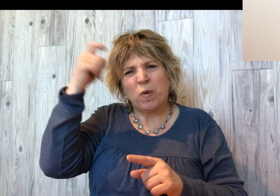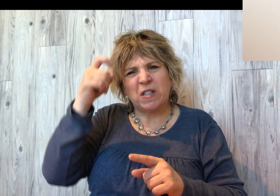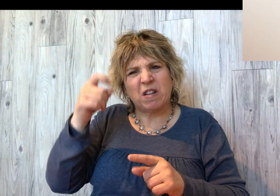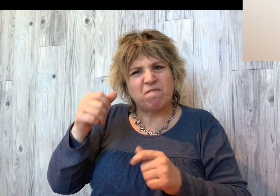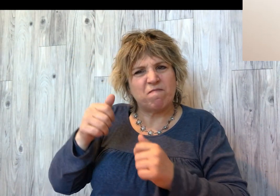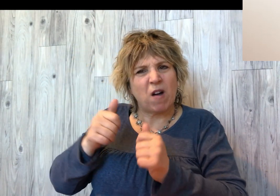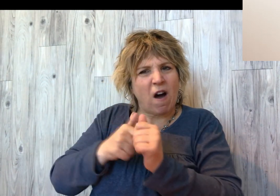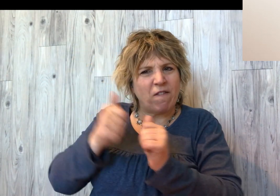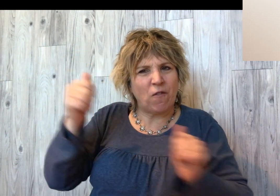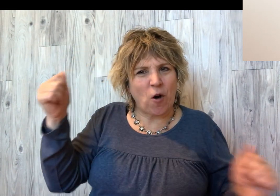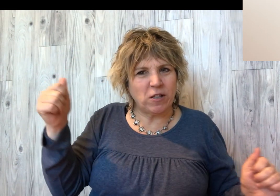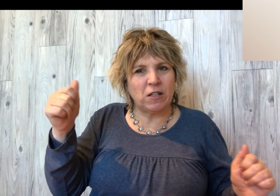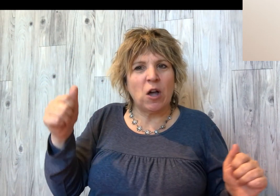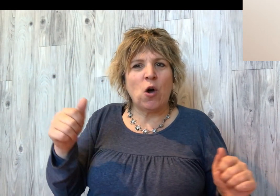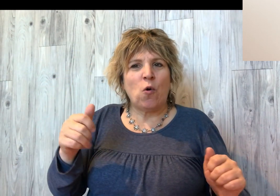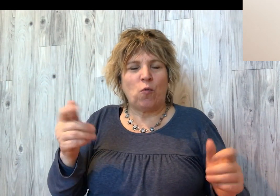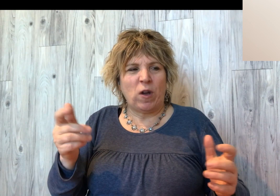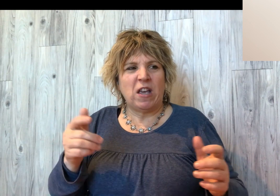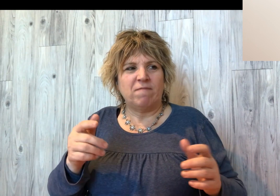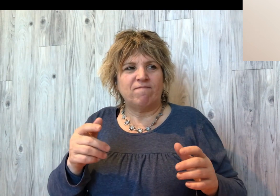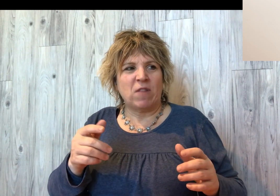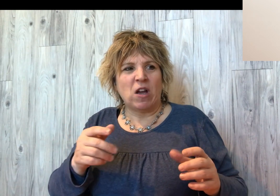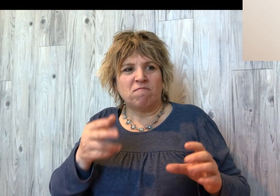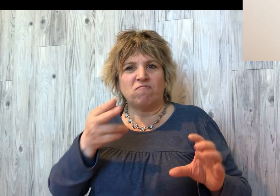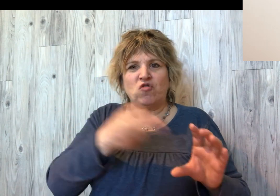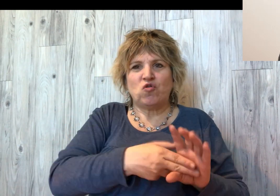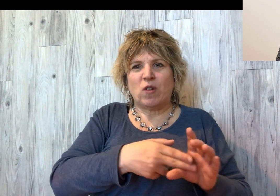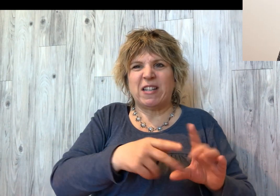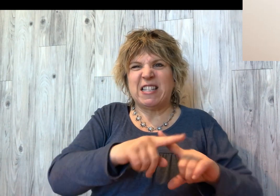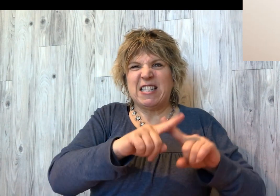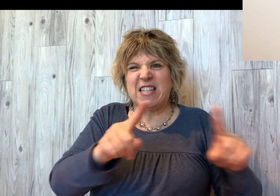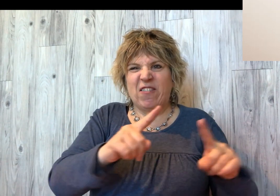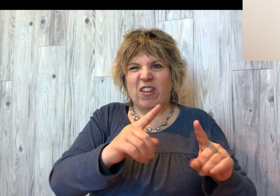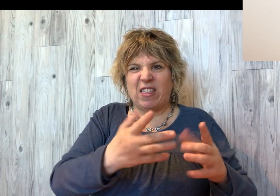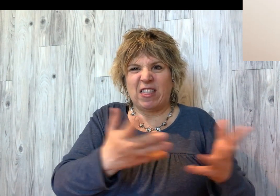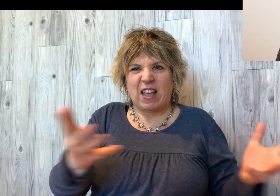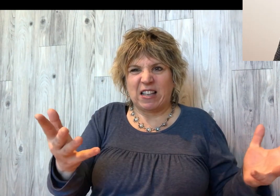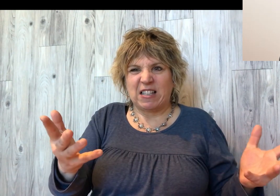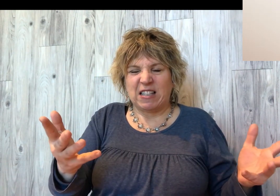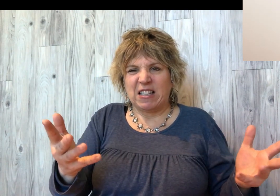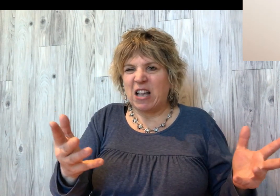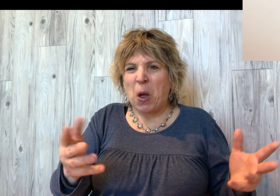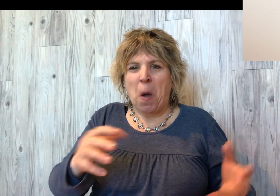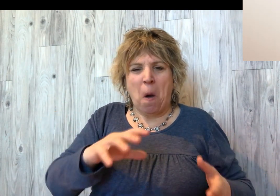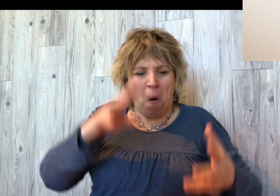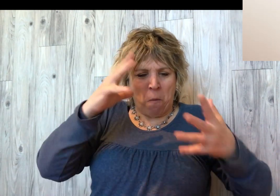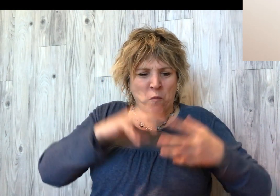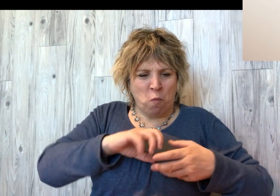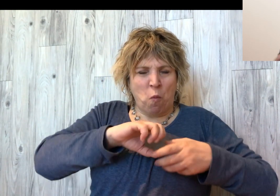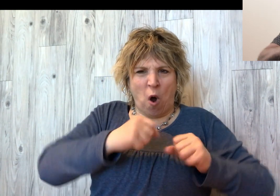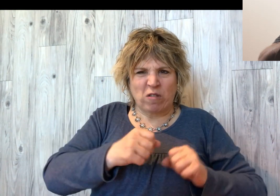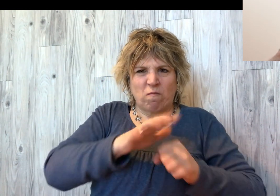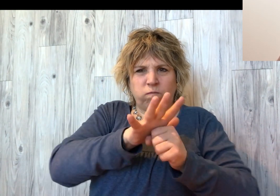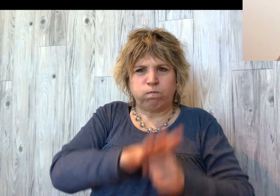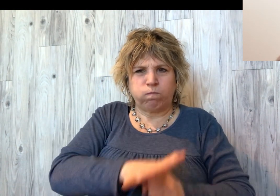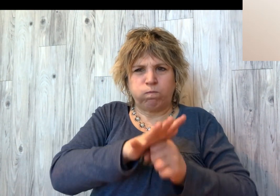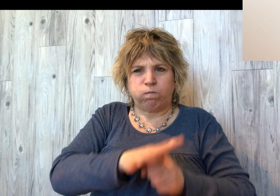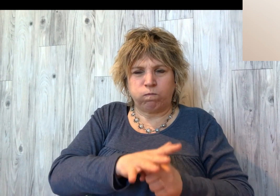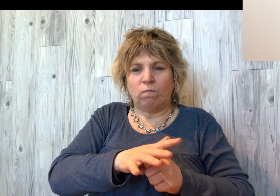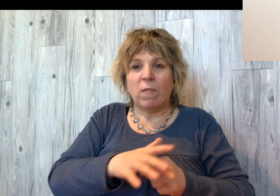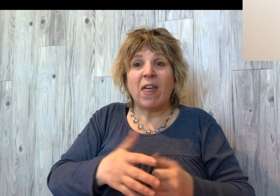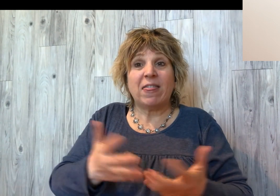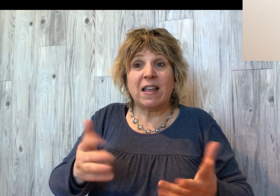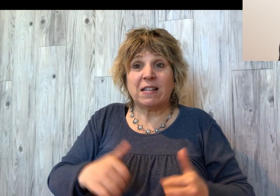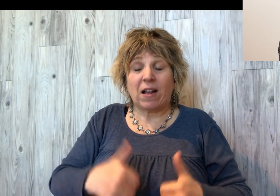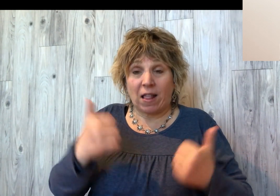wisdom, we run to something else. And what we run to is all kinds of brokenness, problems, stress in